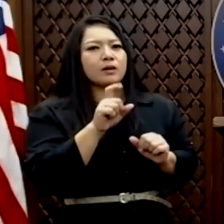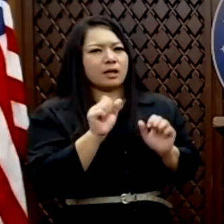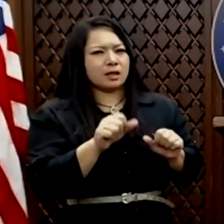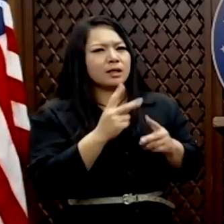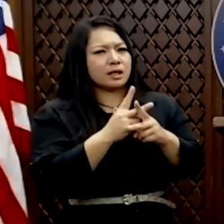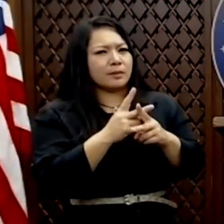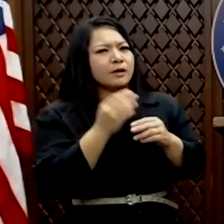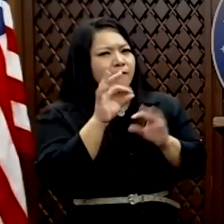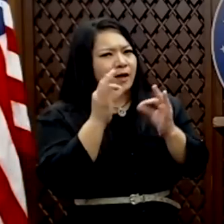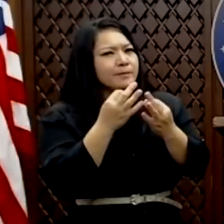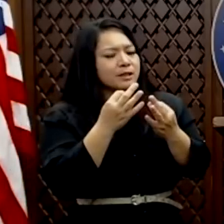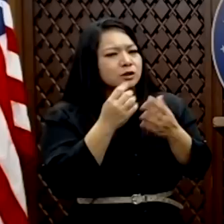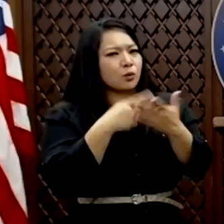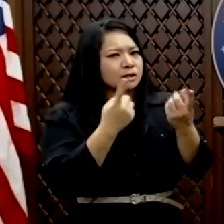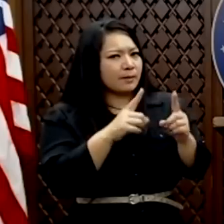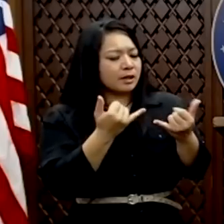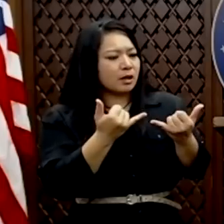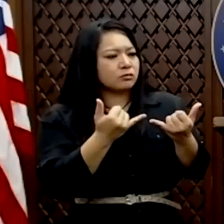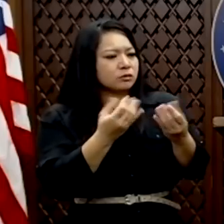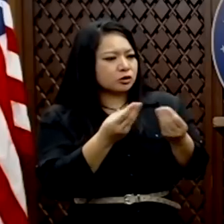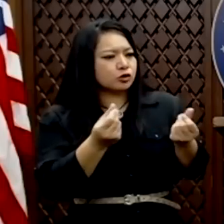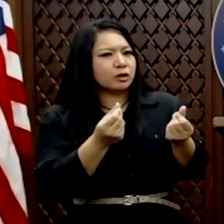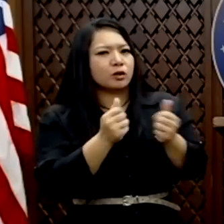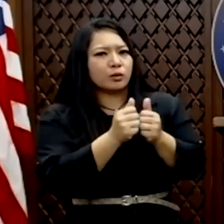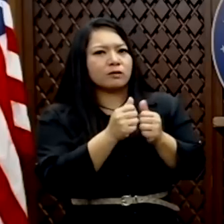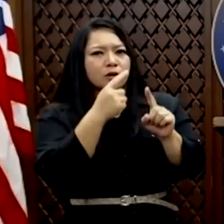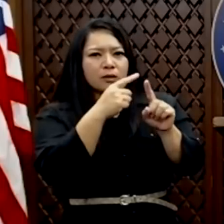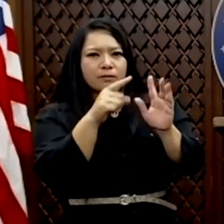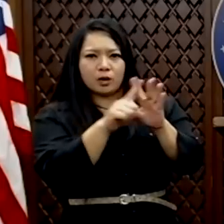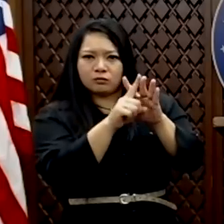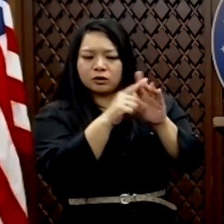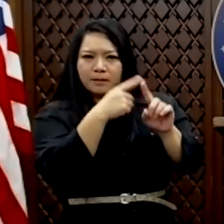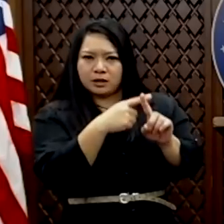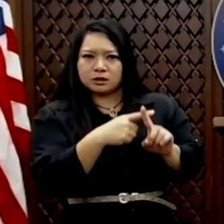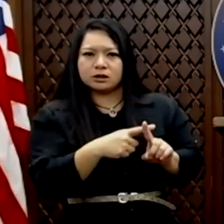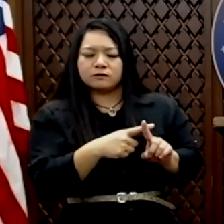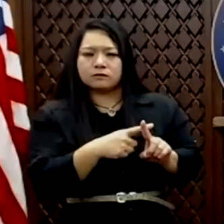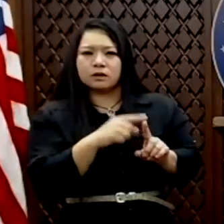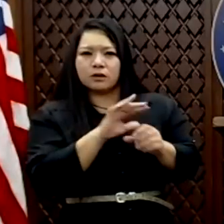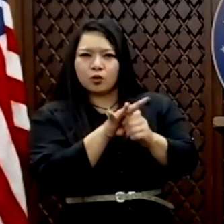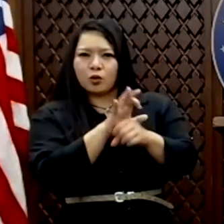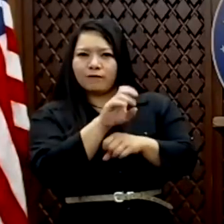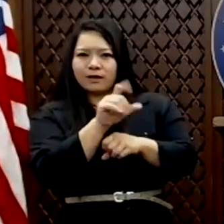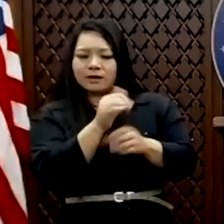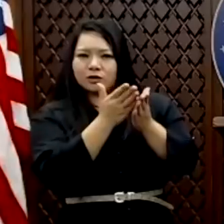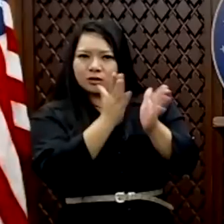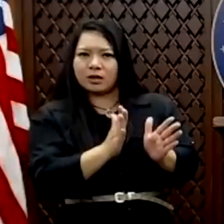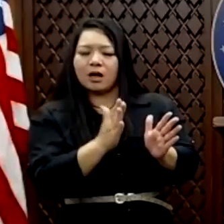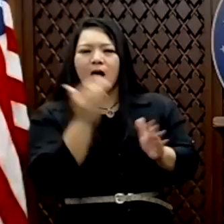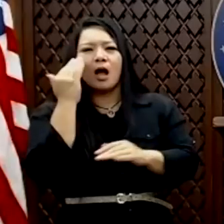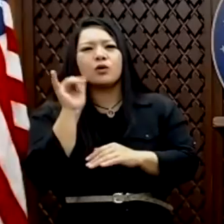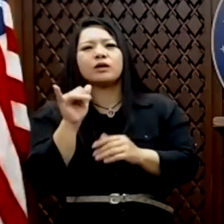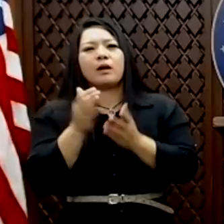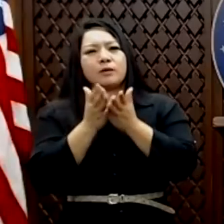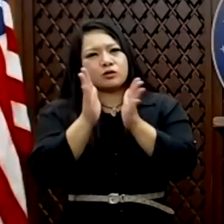updated as far as what their situation is? So I do understand that the majority of the sailors have access